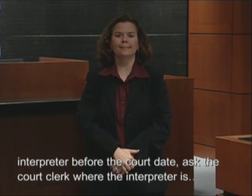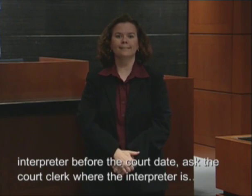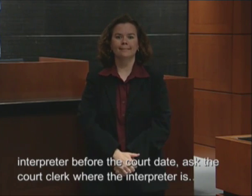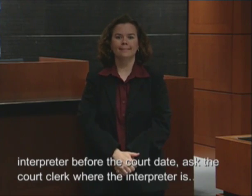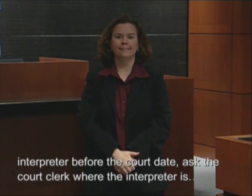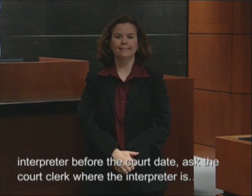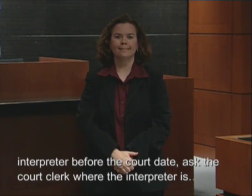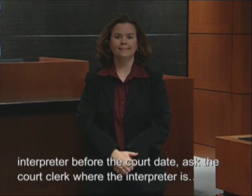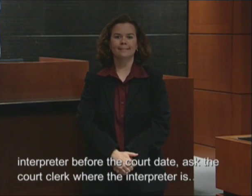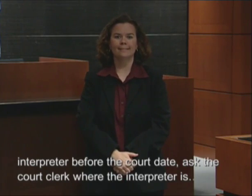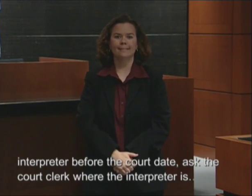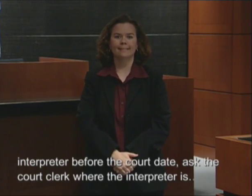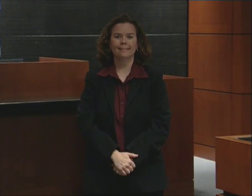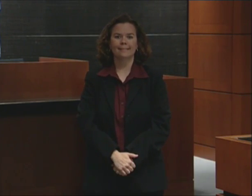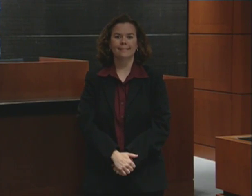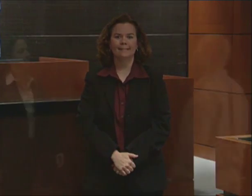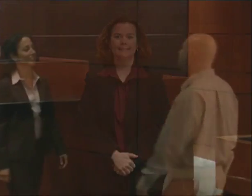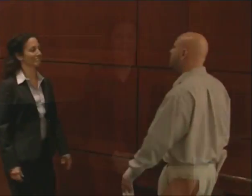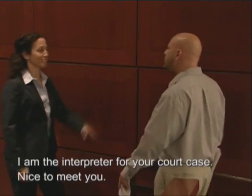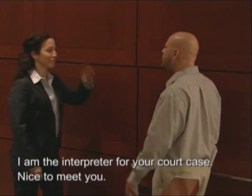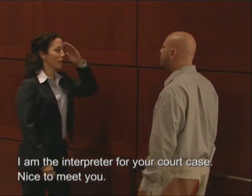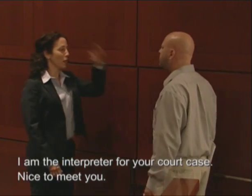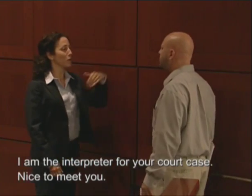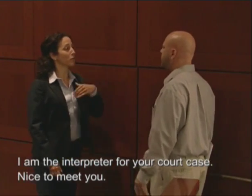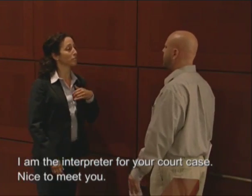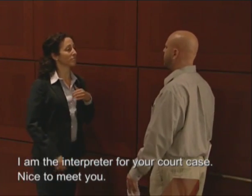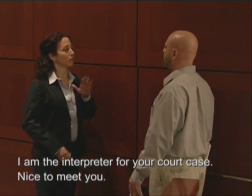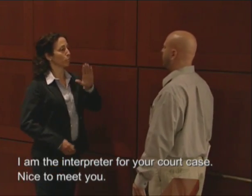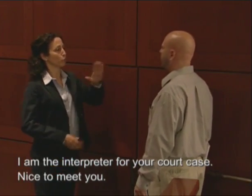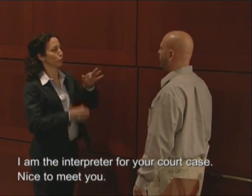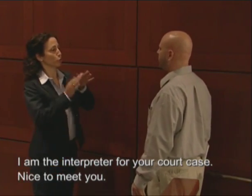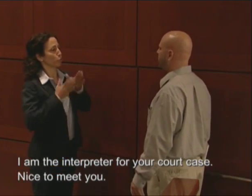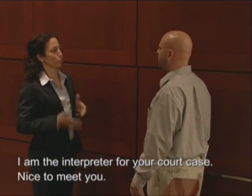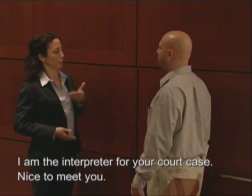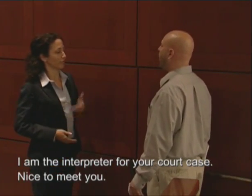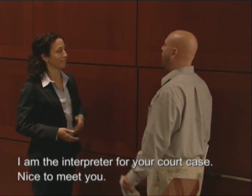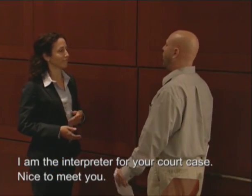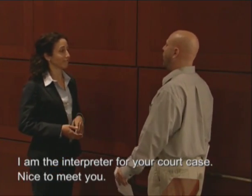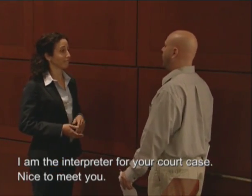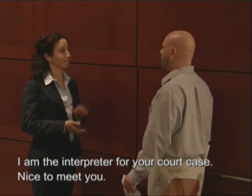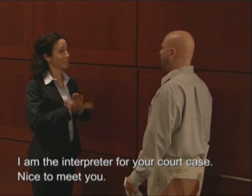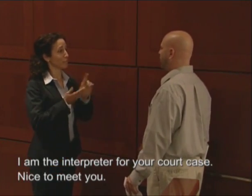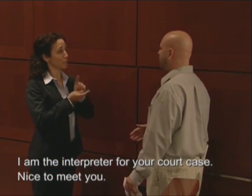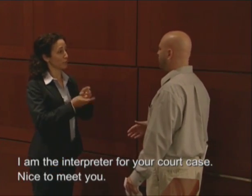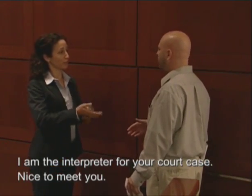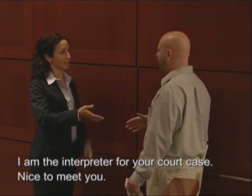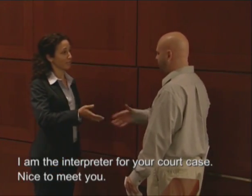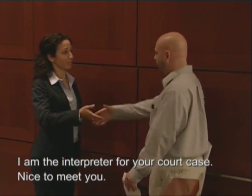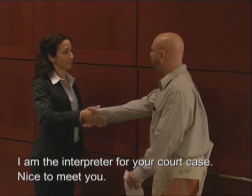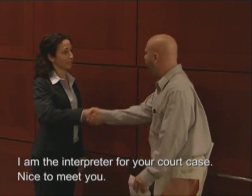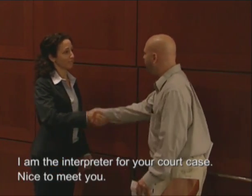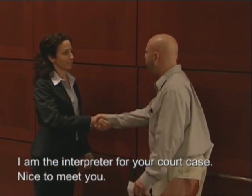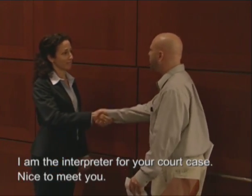the interpreter is. I am the interpreter for your court case. Nice to meet you.